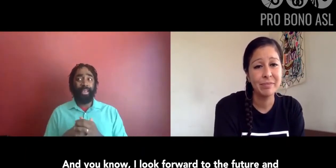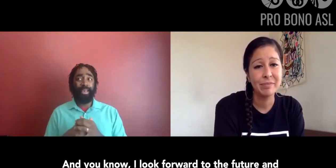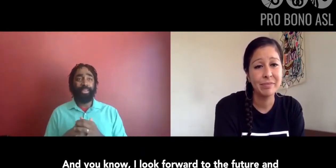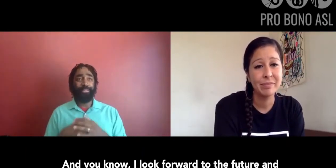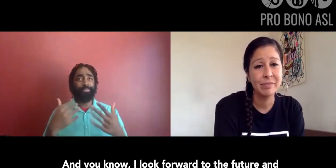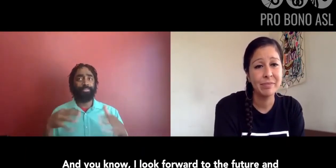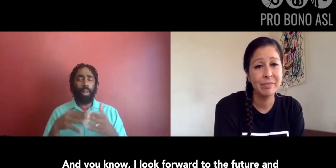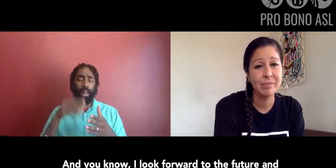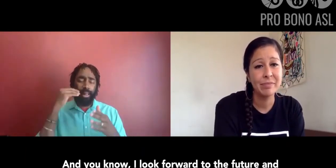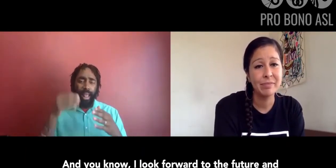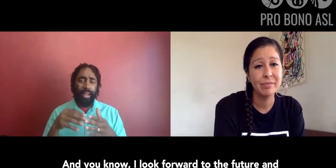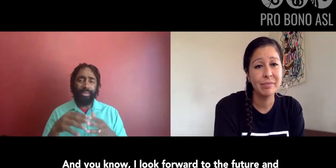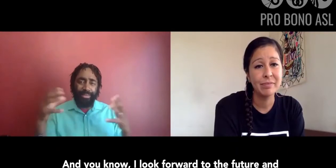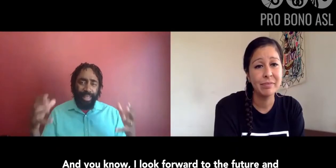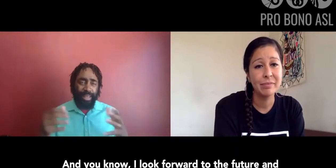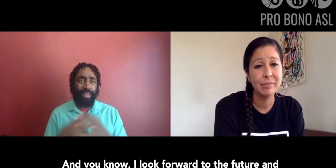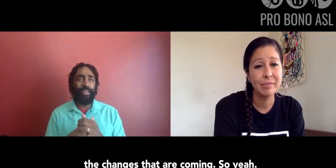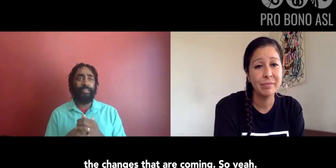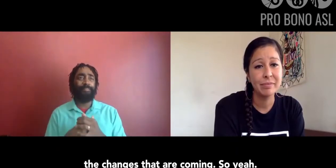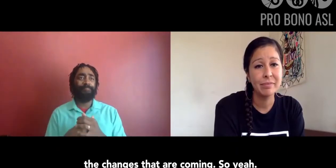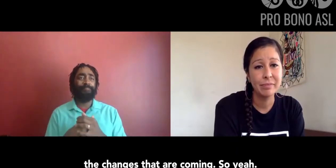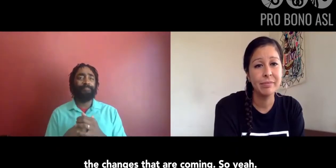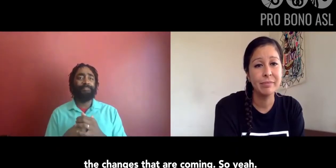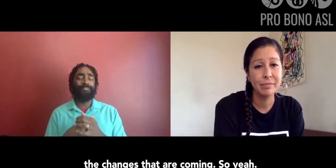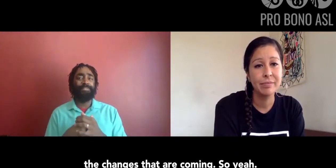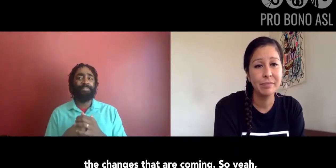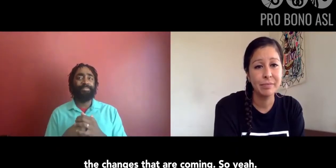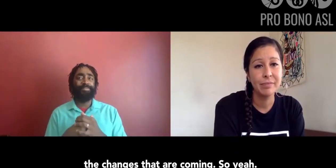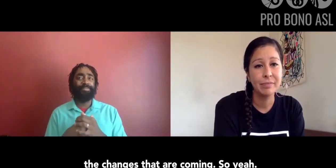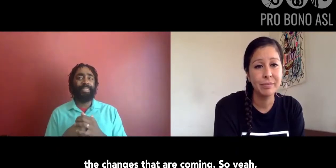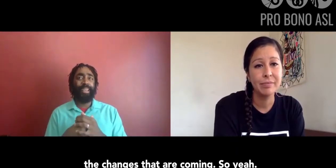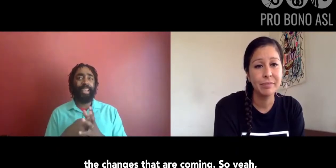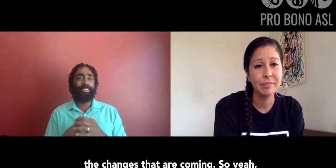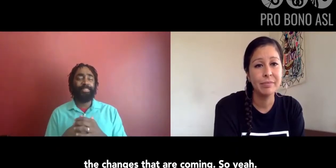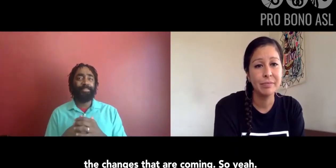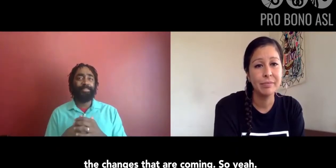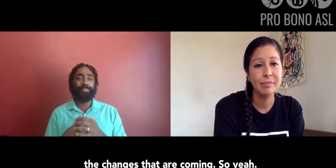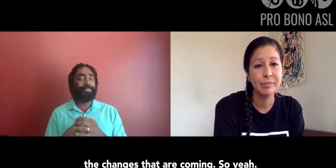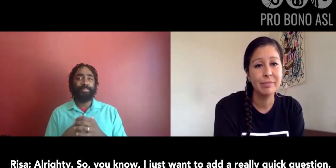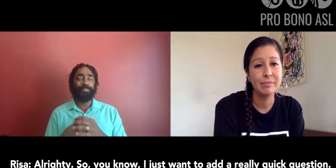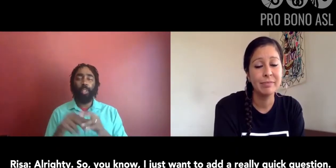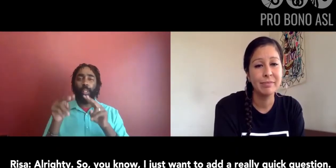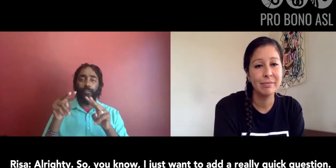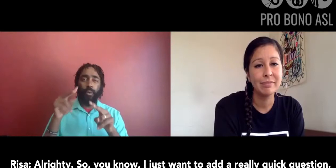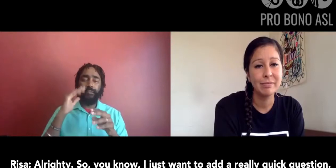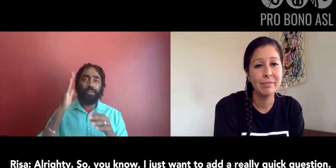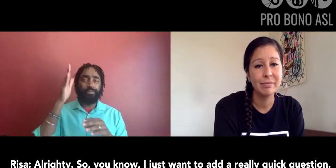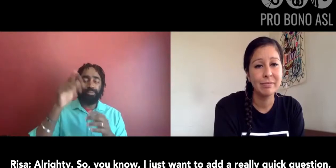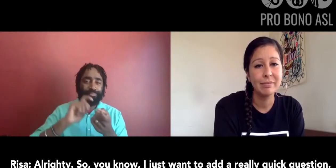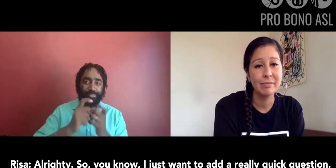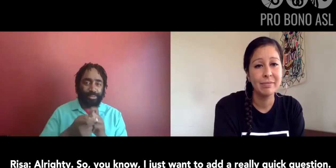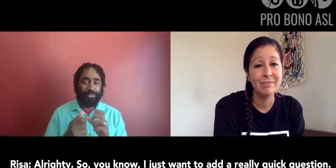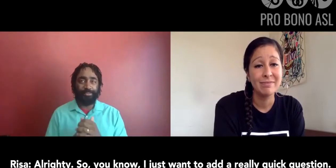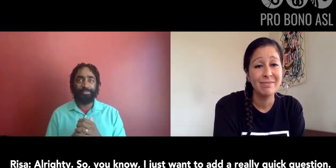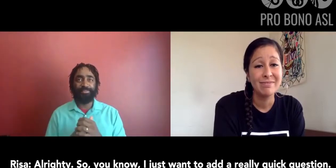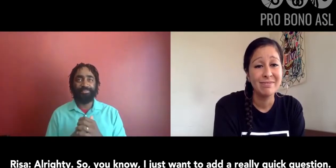And, I look forward to the future and the changes that are coming. So, yeah. Alrighty. So, I